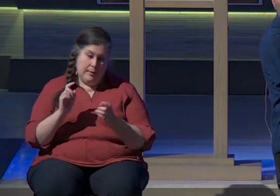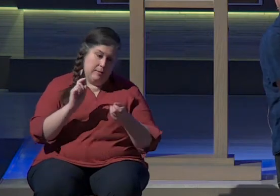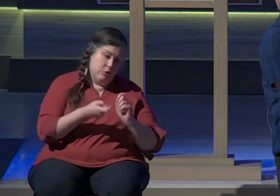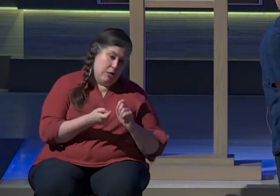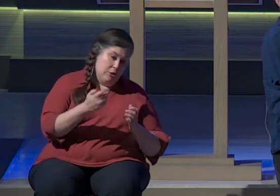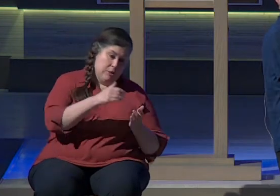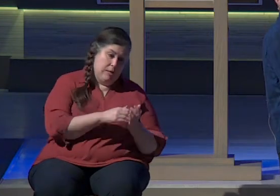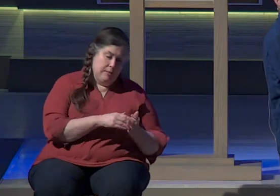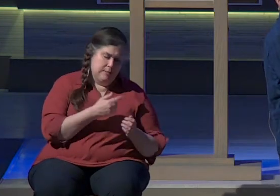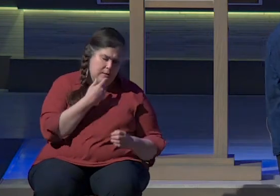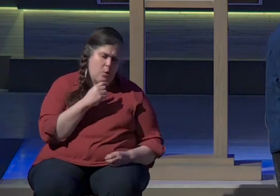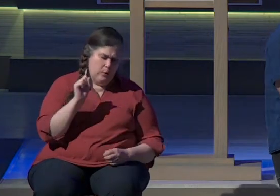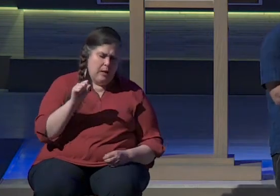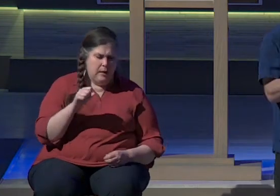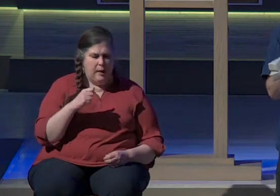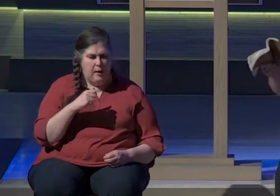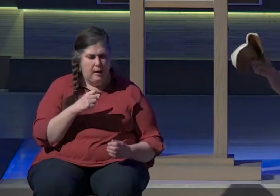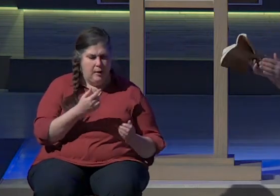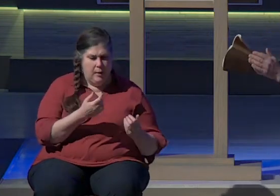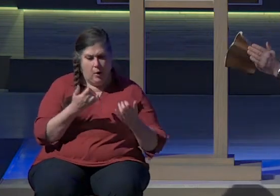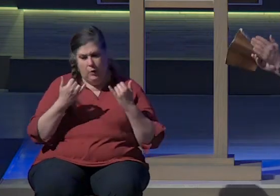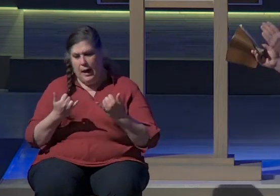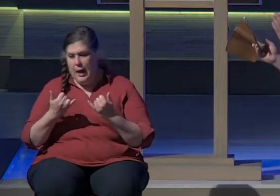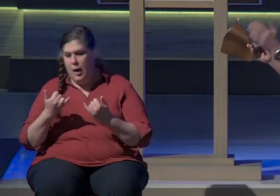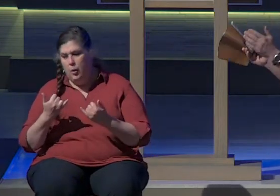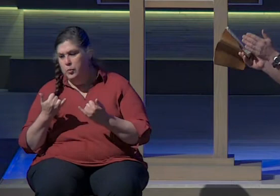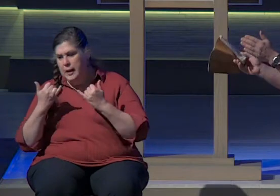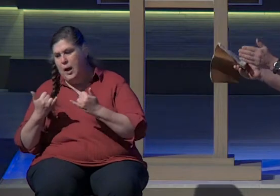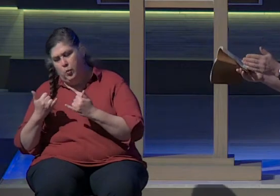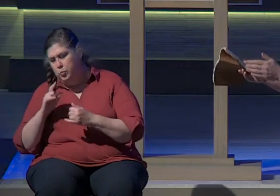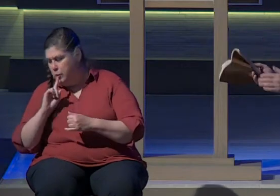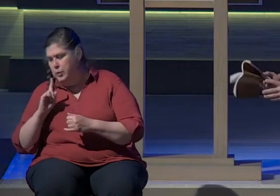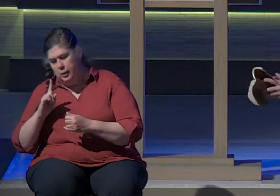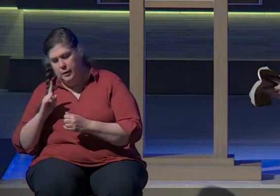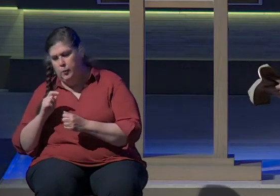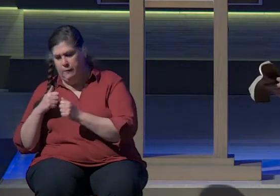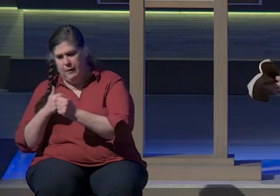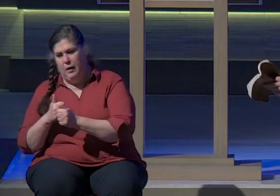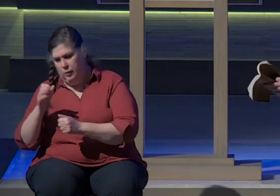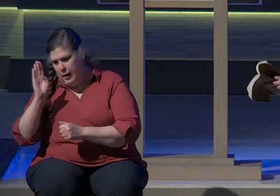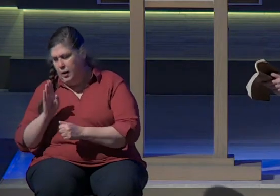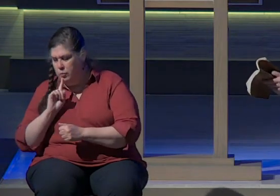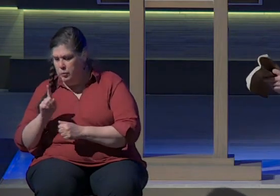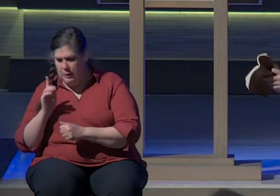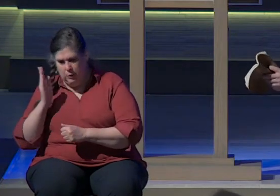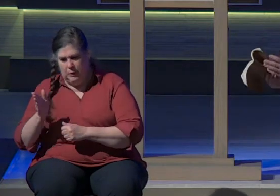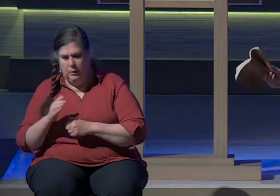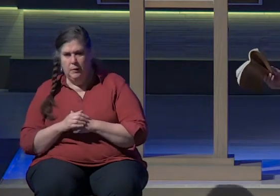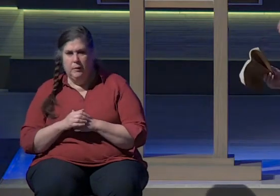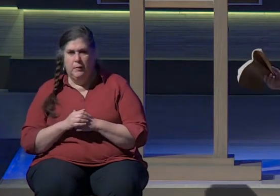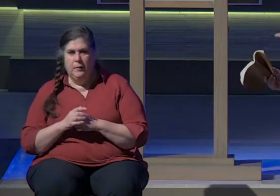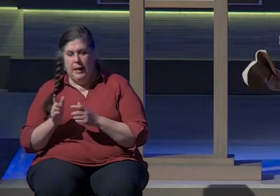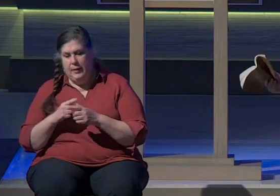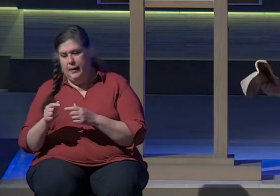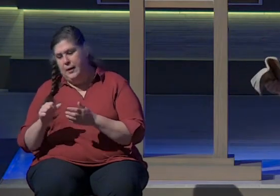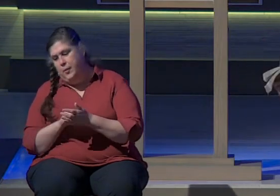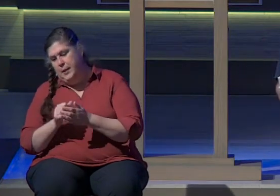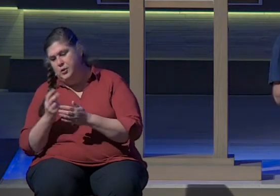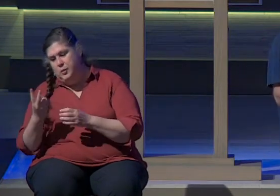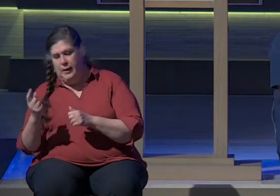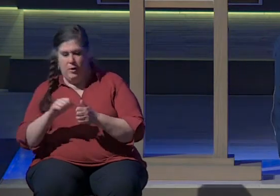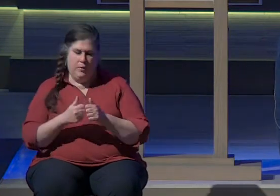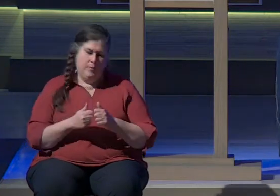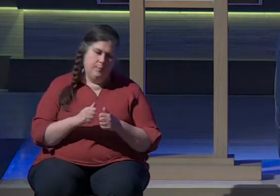here, saying, oh, yeah, this time we'll really do it. And Then in another page or two